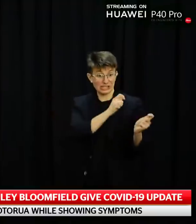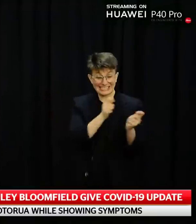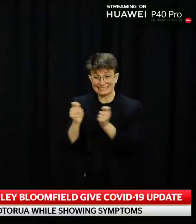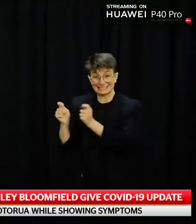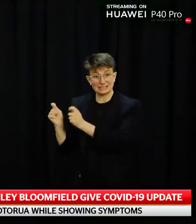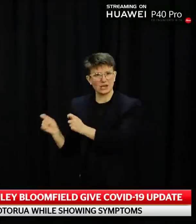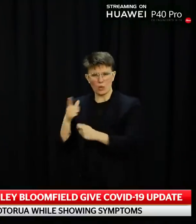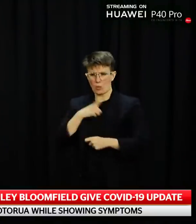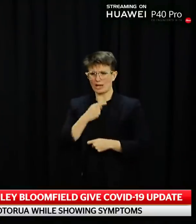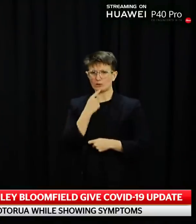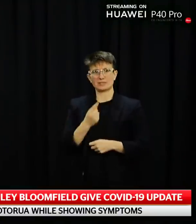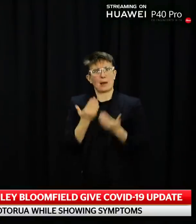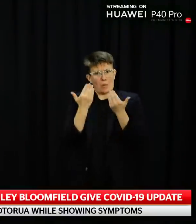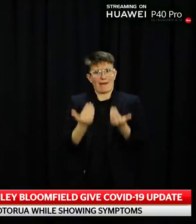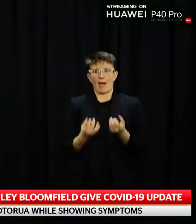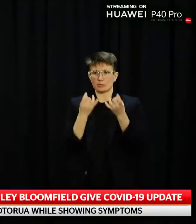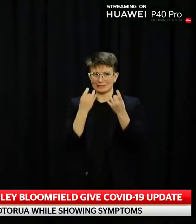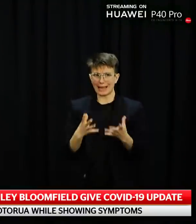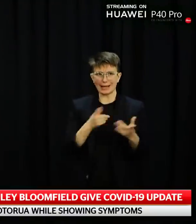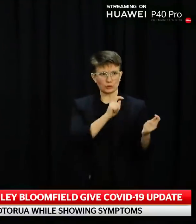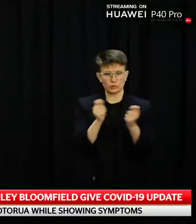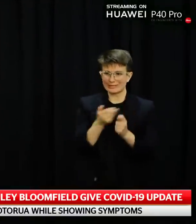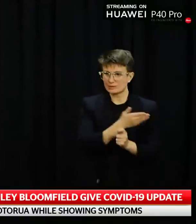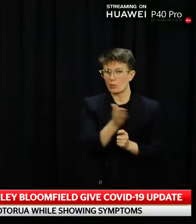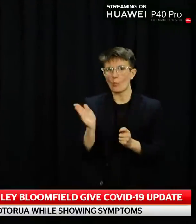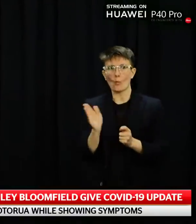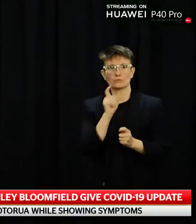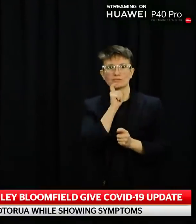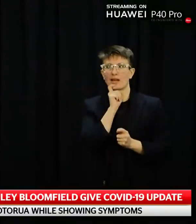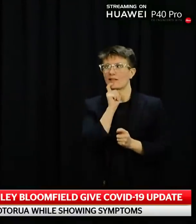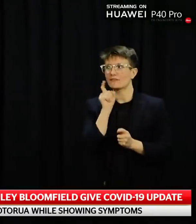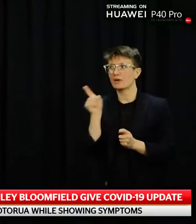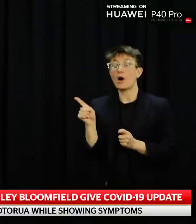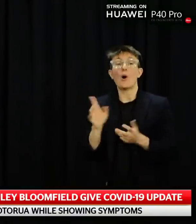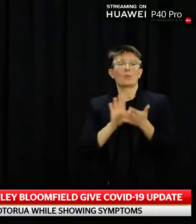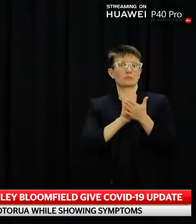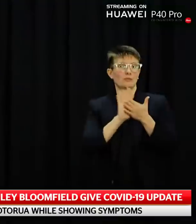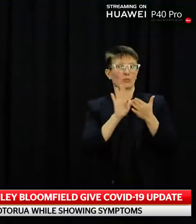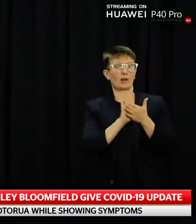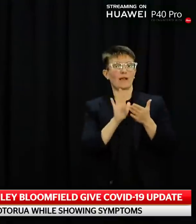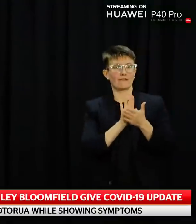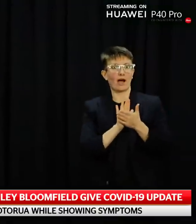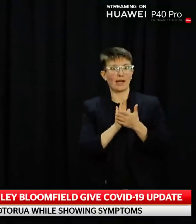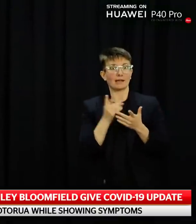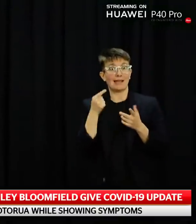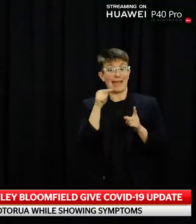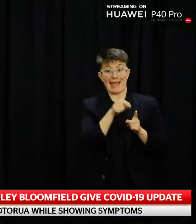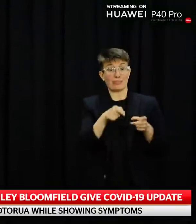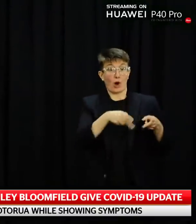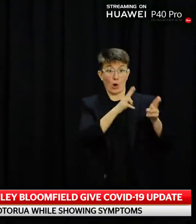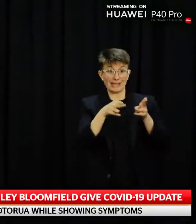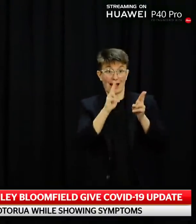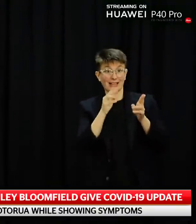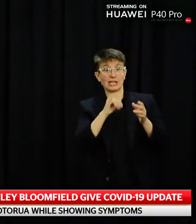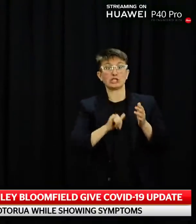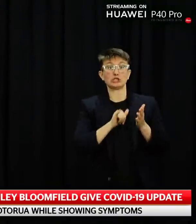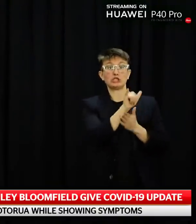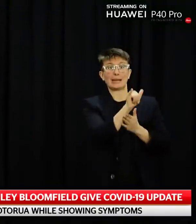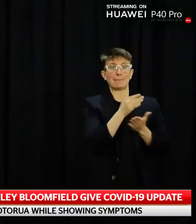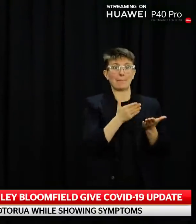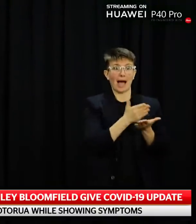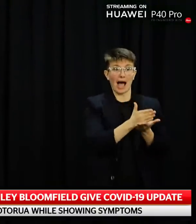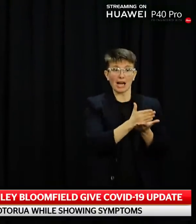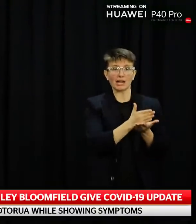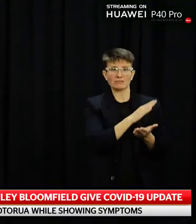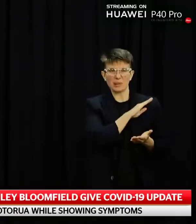where we put all of our COVID cases, we have very frequent testing of everyone. At some of the other facilities, it's not as frequent